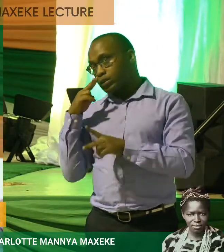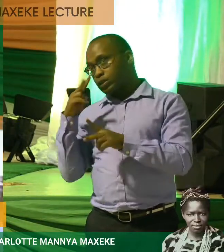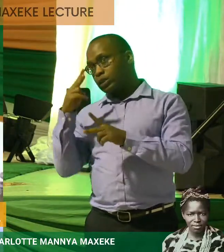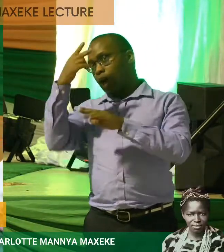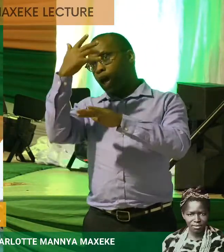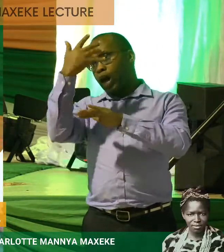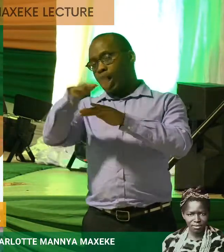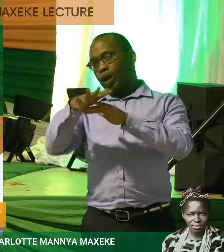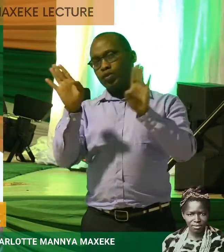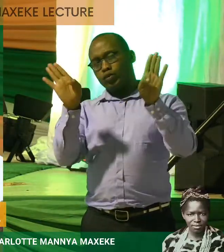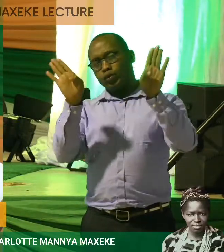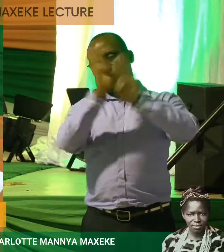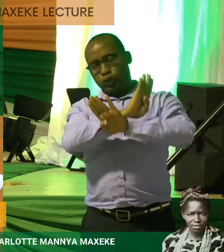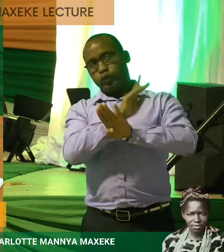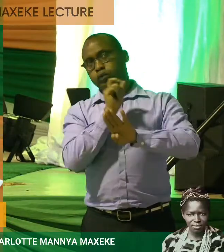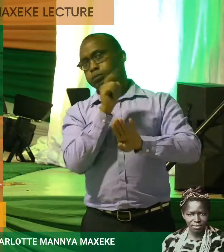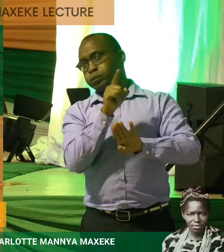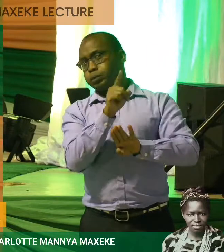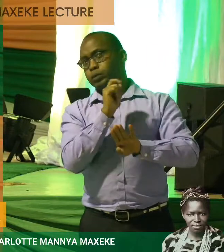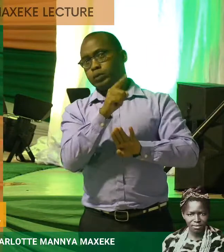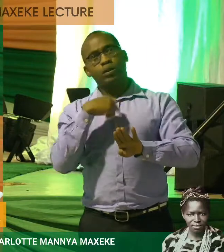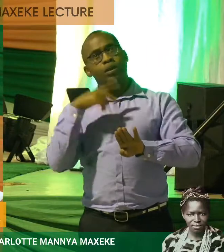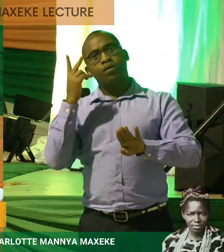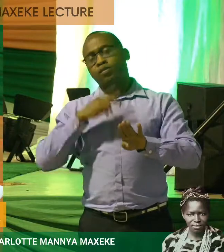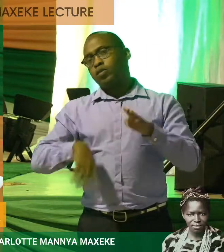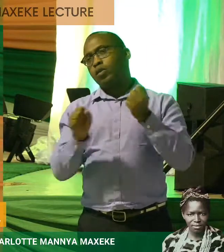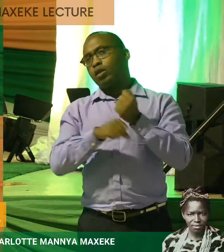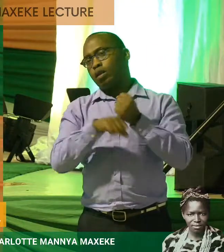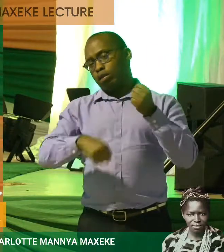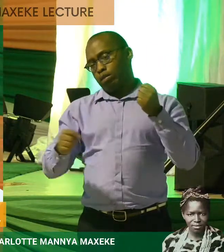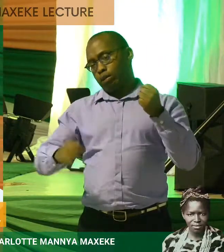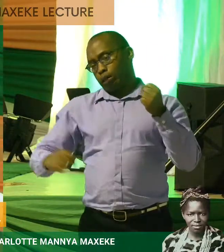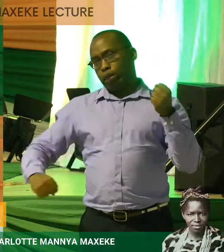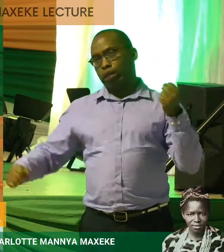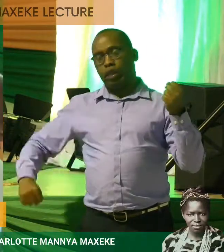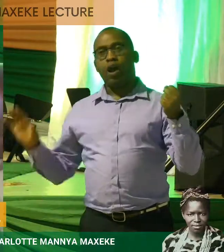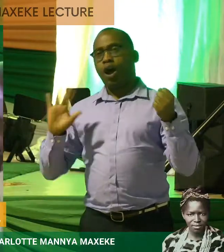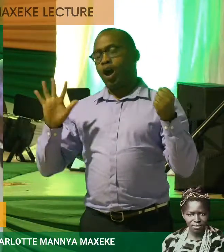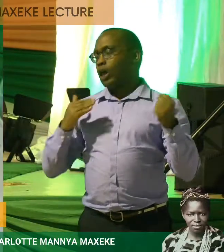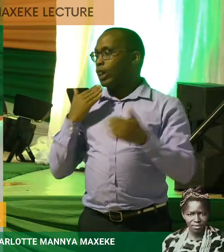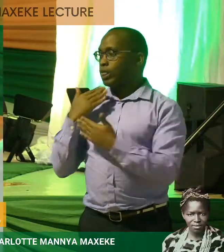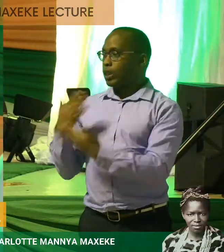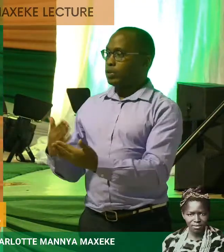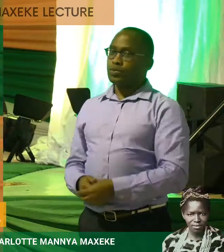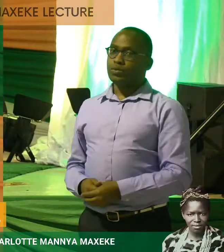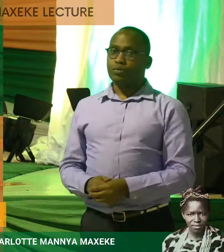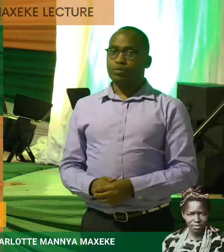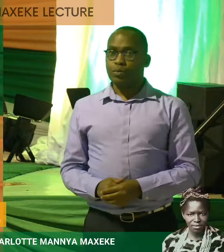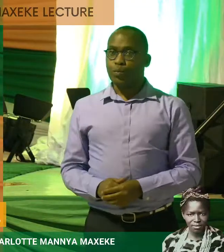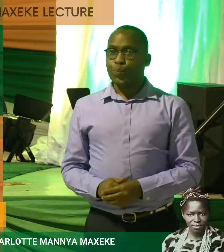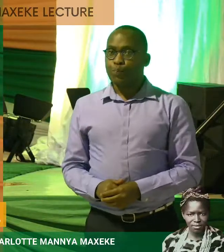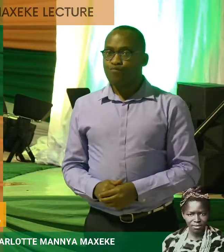mandingathisele kumnyama ngolu hlobo ndiphinde ndenze yam i-chaos enkosi